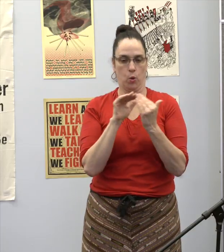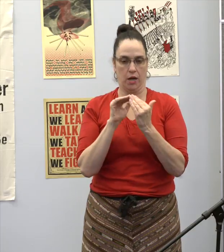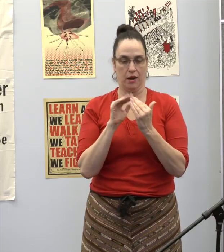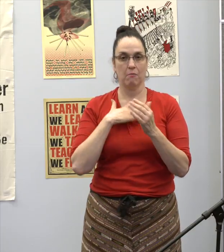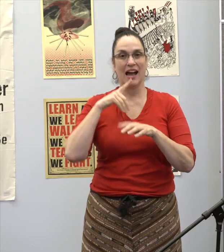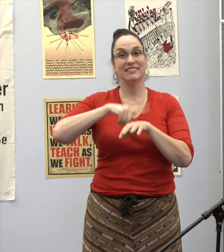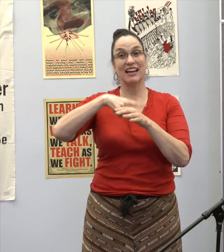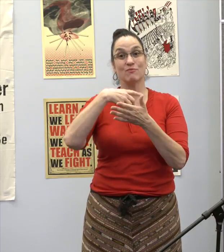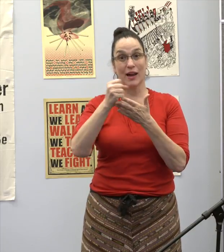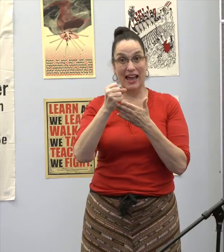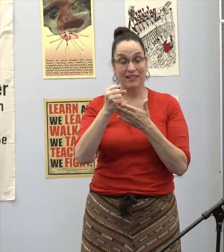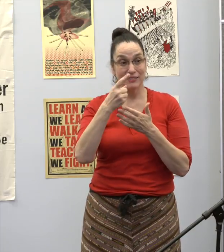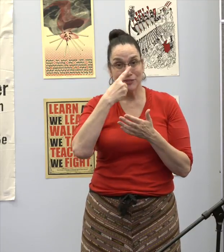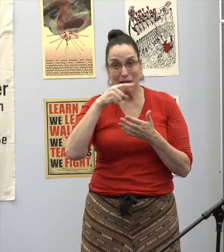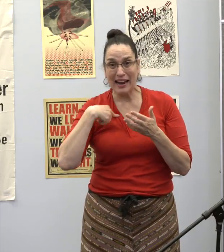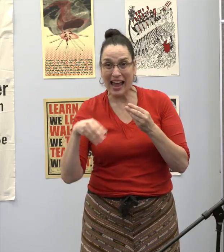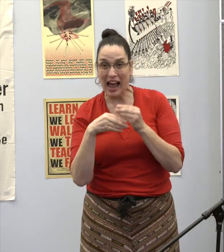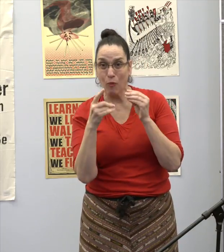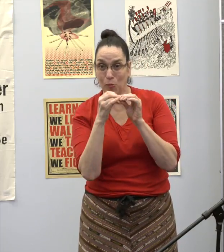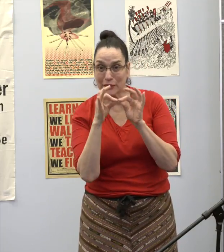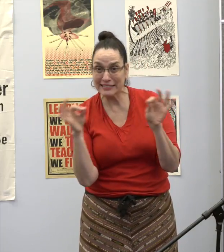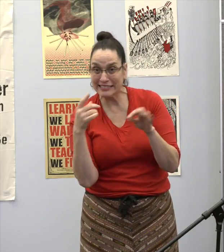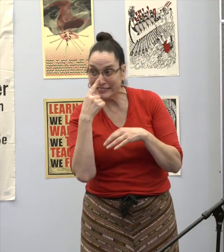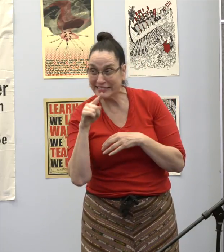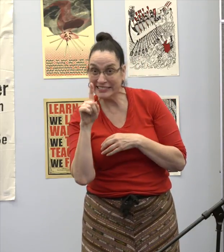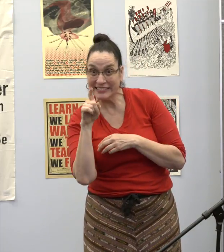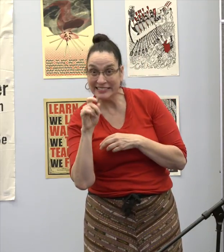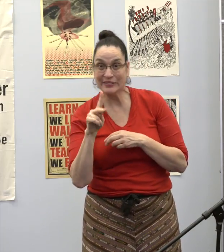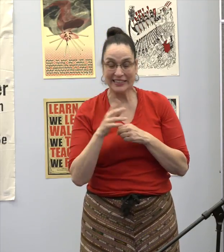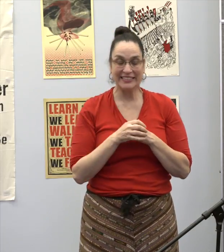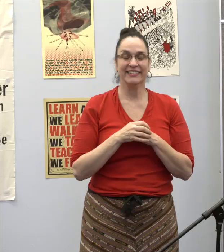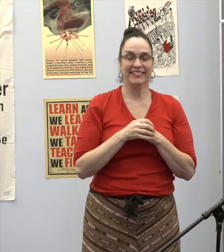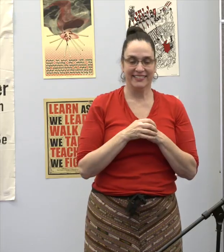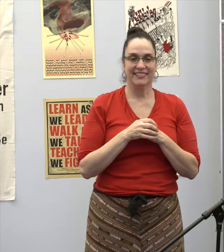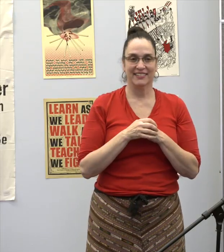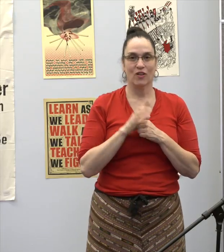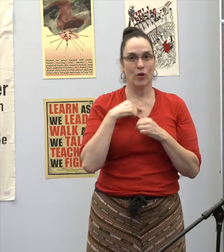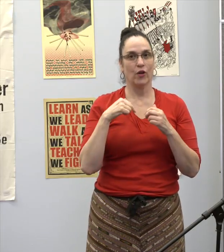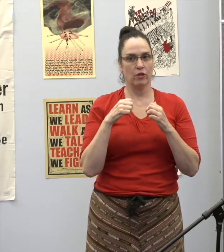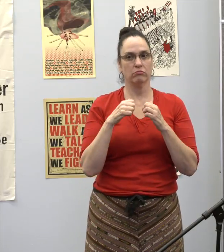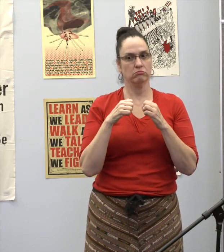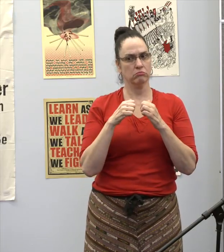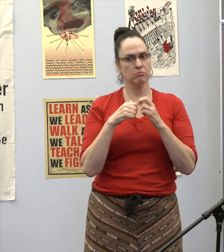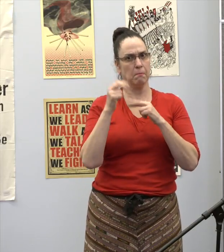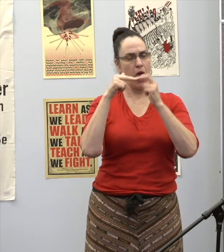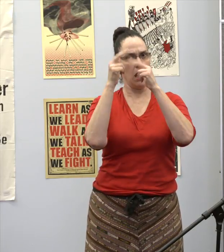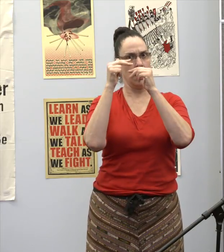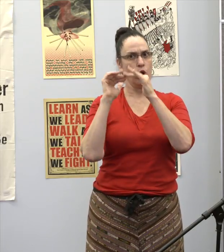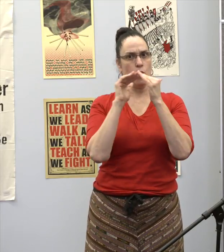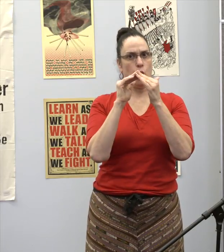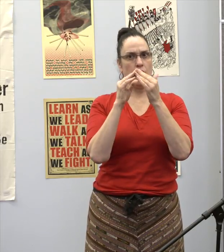My time's up, but can I just say one more thing? Okay. So we're building a community land trust, and that's